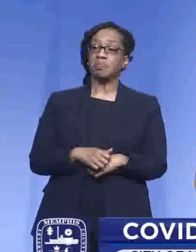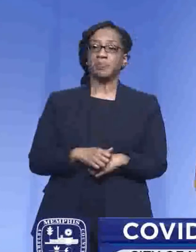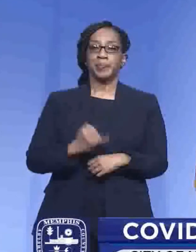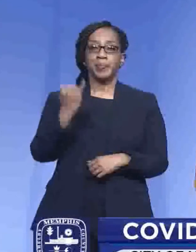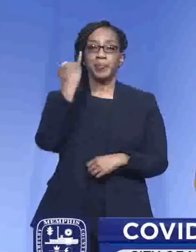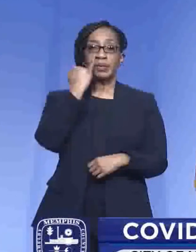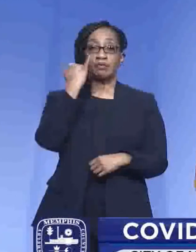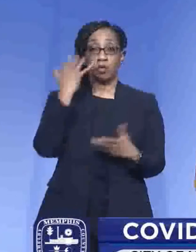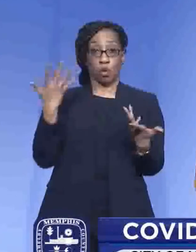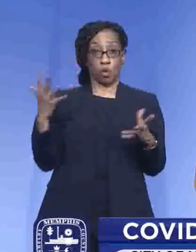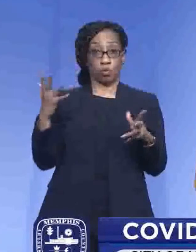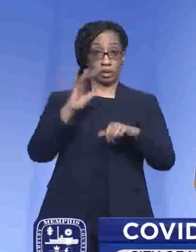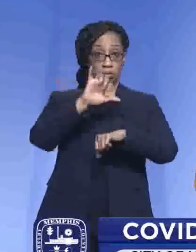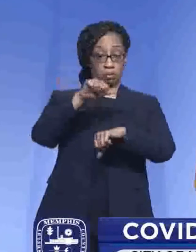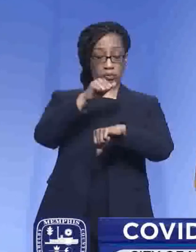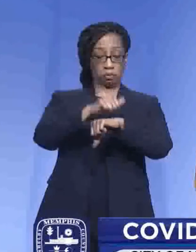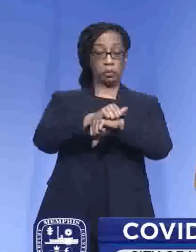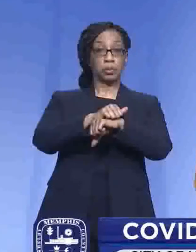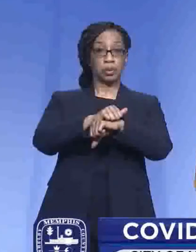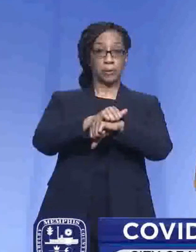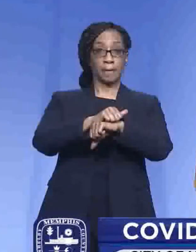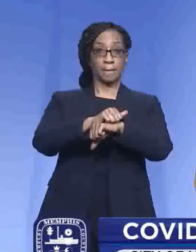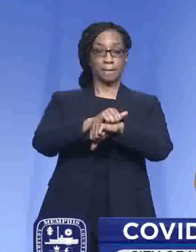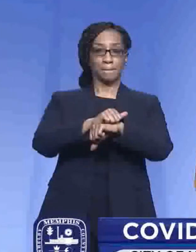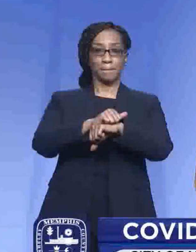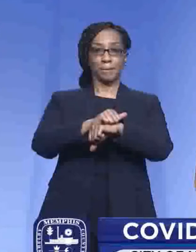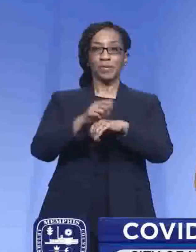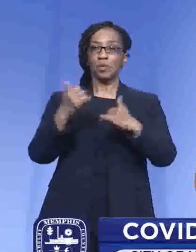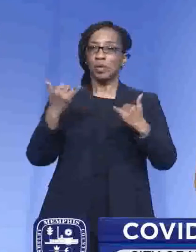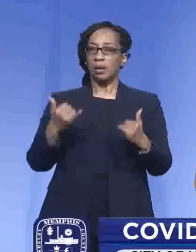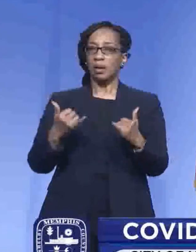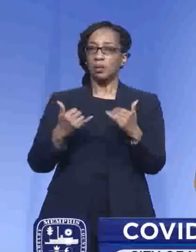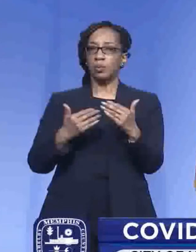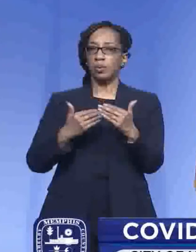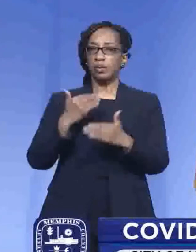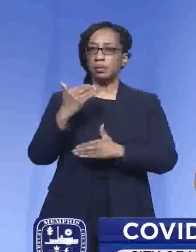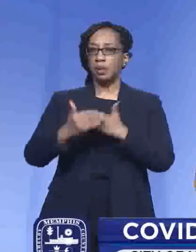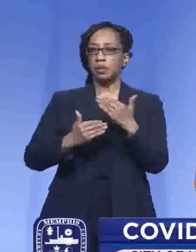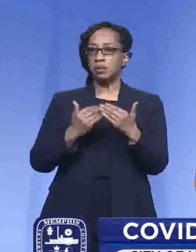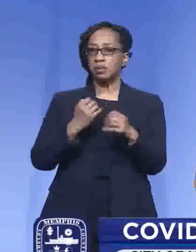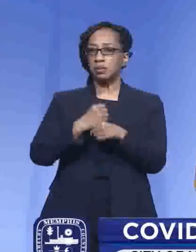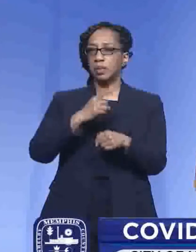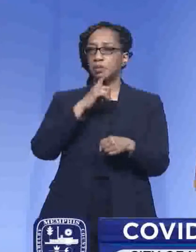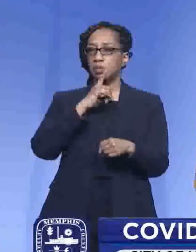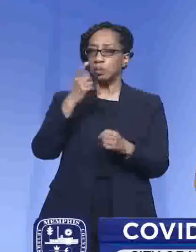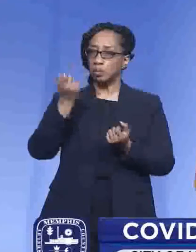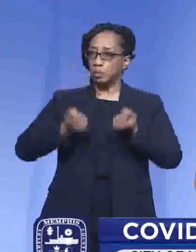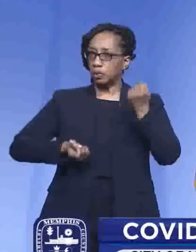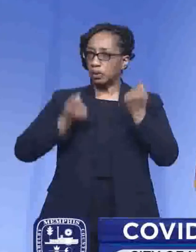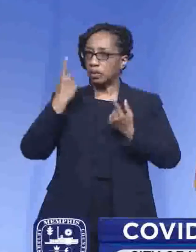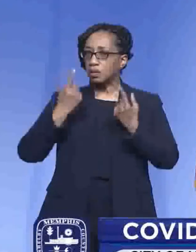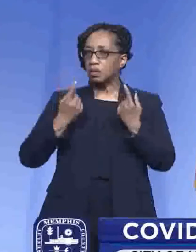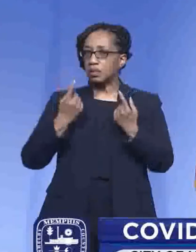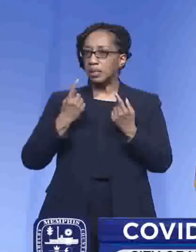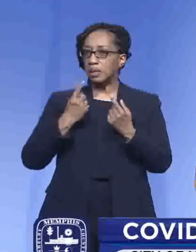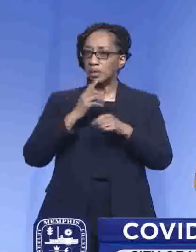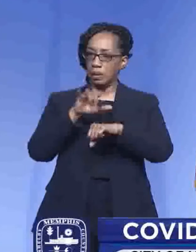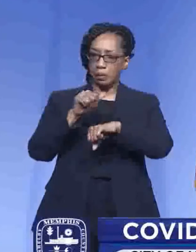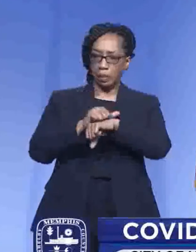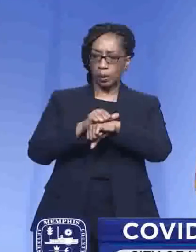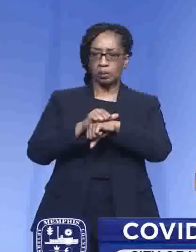an appointment, we're currently in the process right now of making sure that we understand what all of those appointments